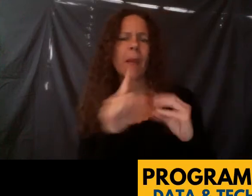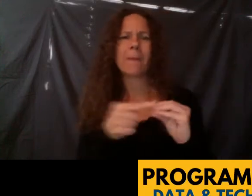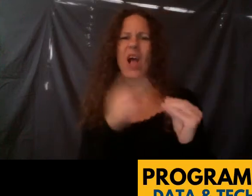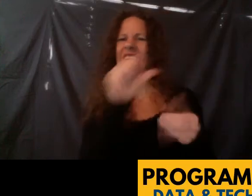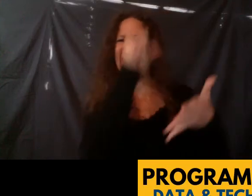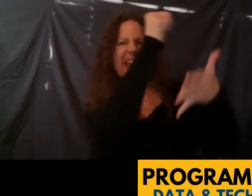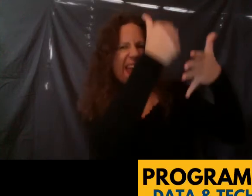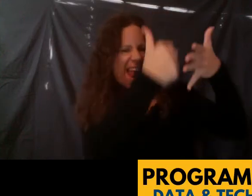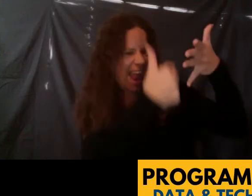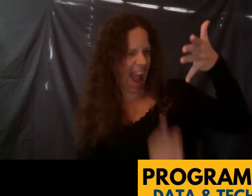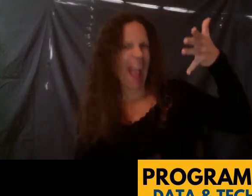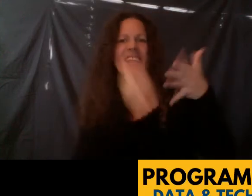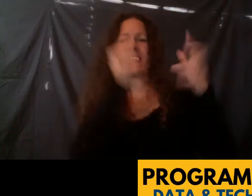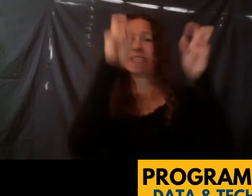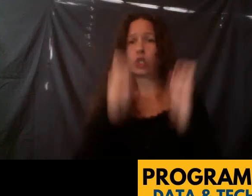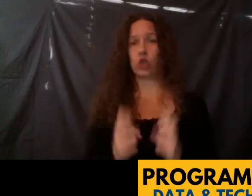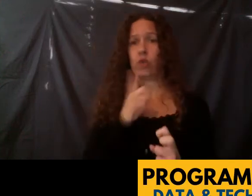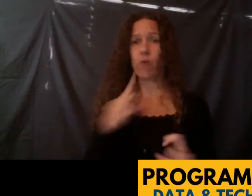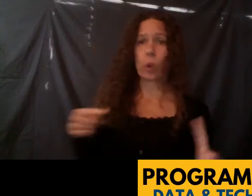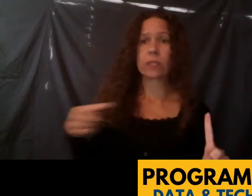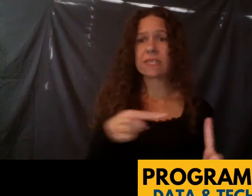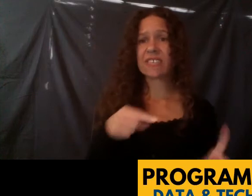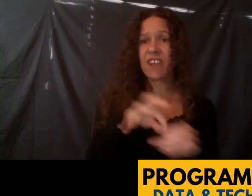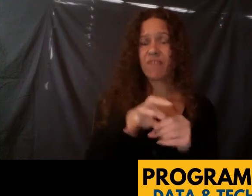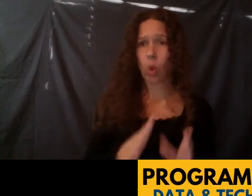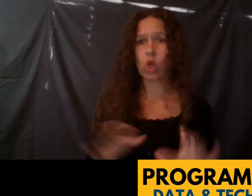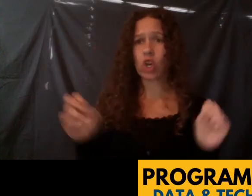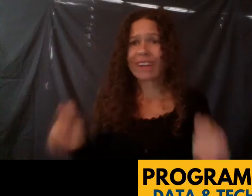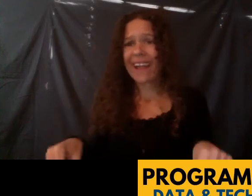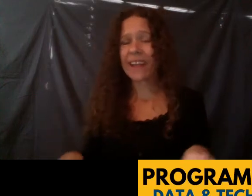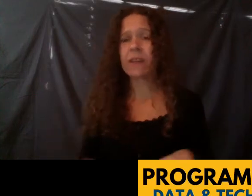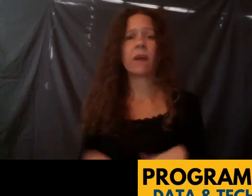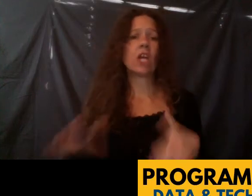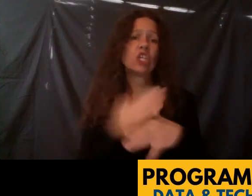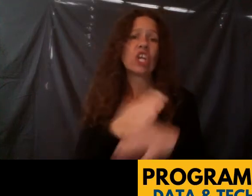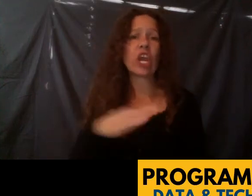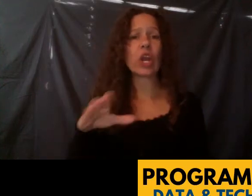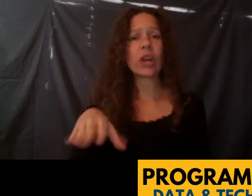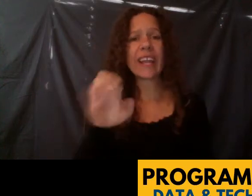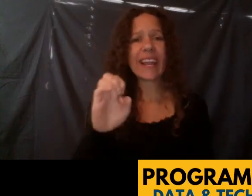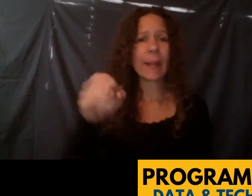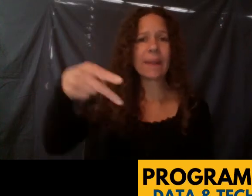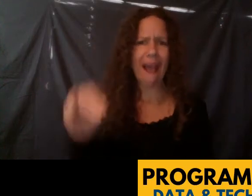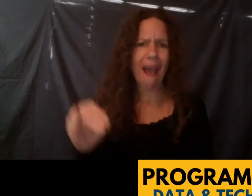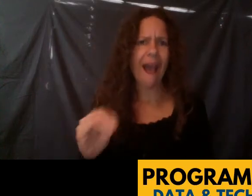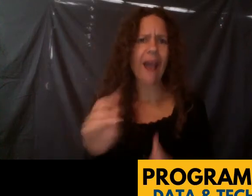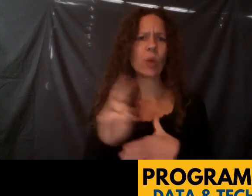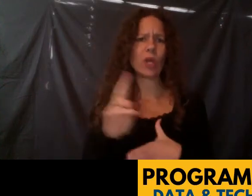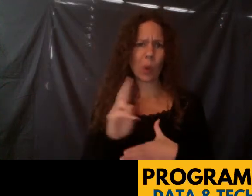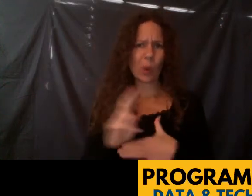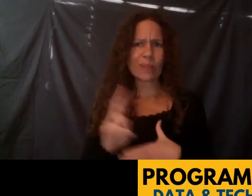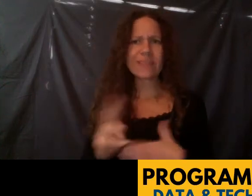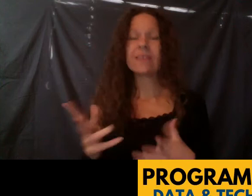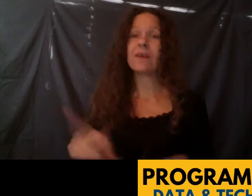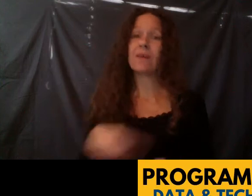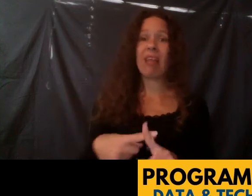very specific voter. We provided a shared PDI account used by dozens of central committees and clubs that had data and had the data